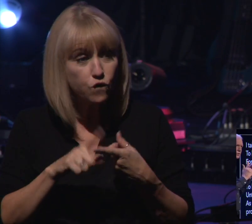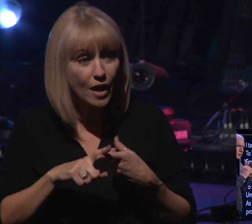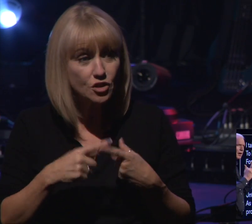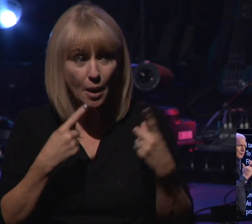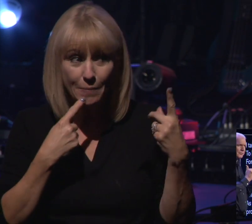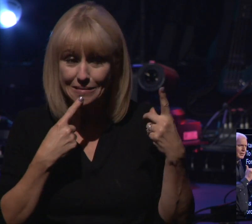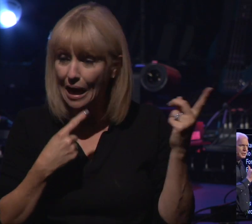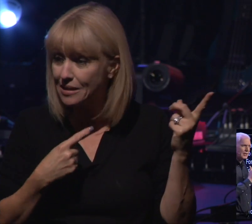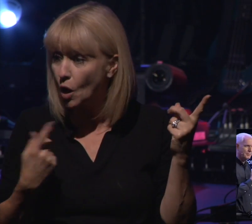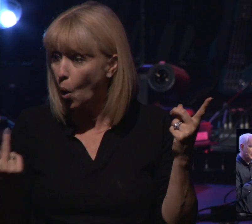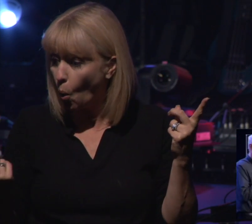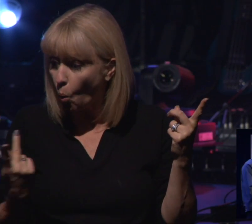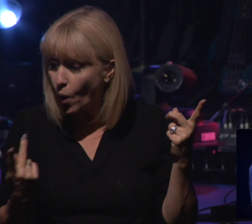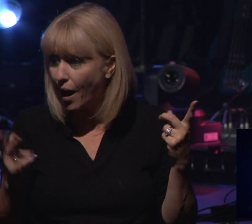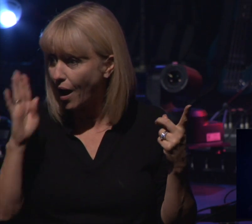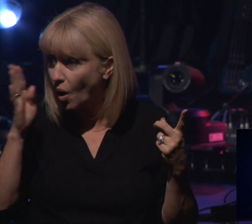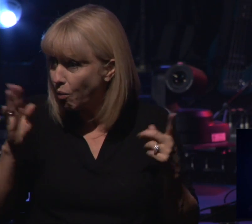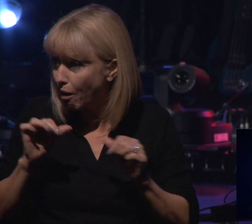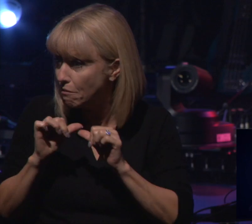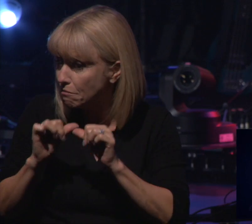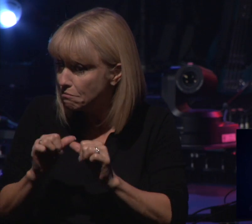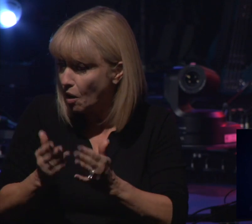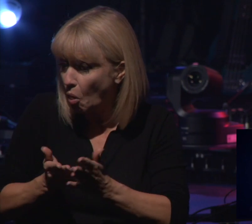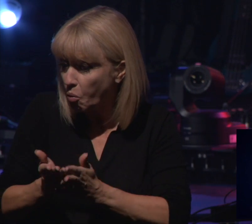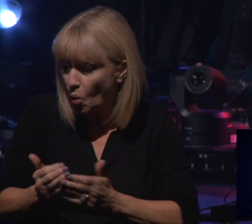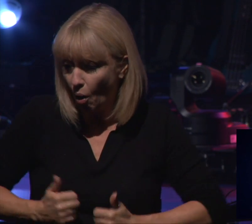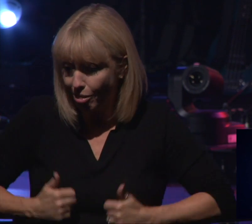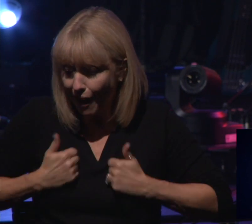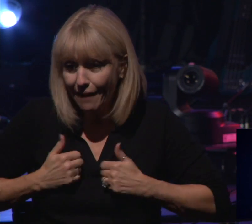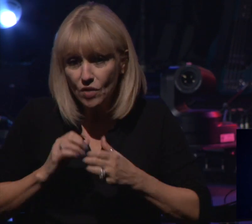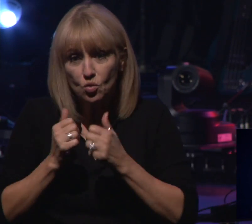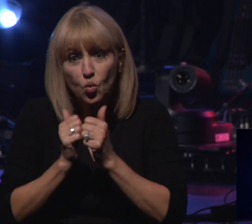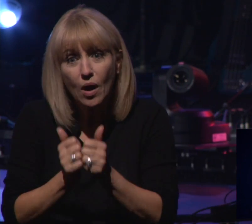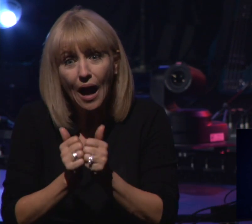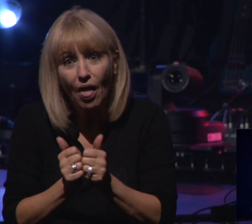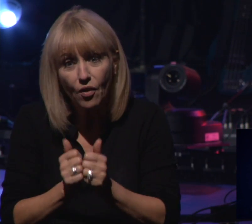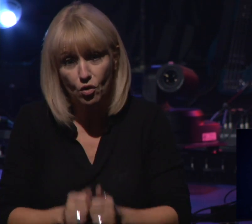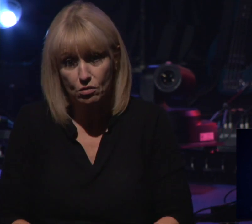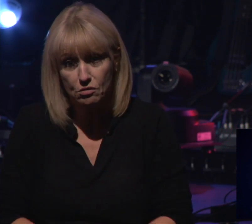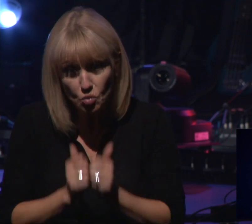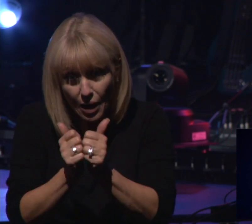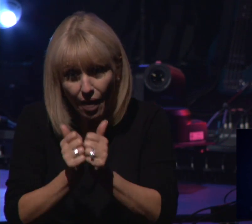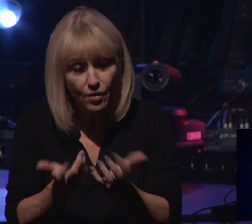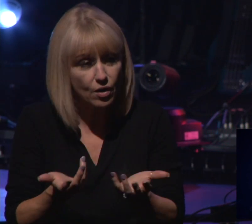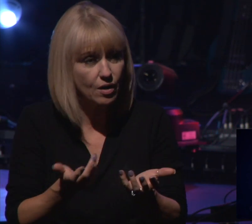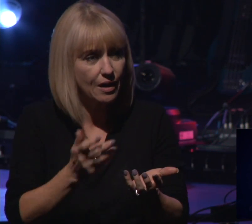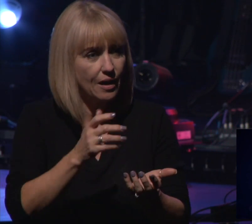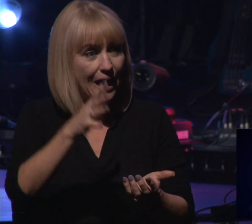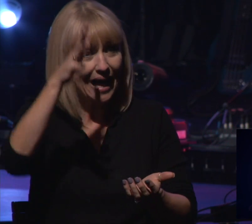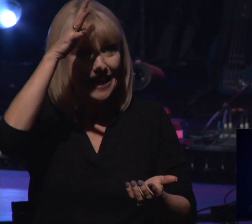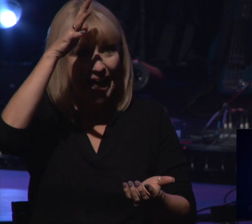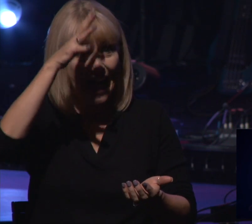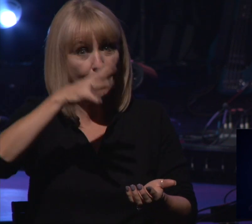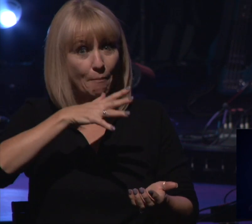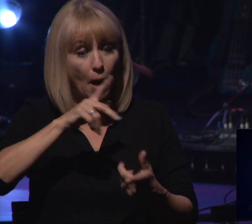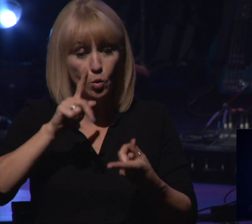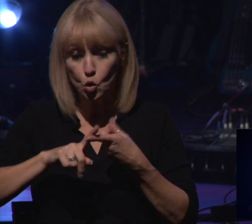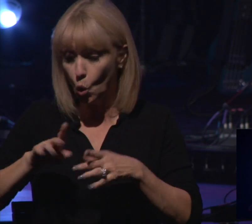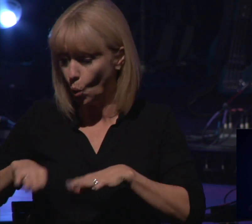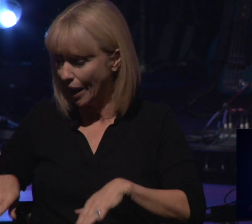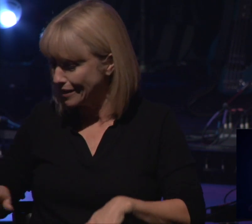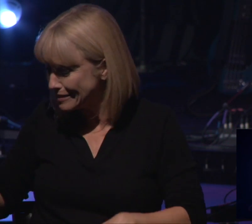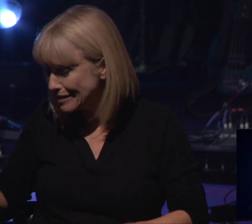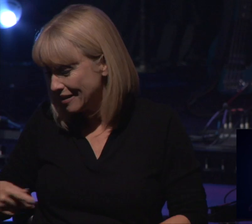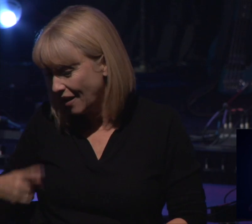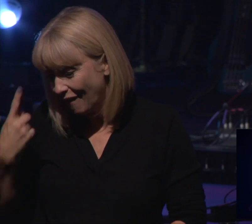a strong friendship says, hey, we're going to stick through life together? How about dads